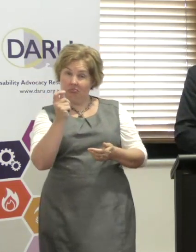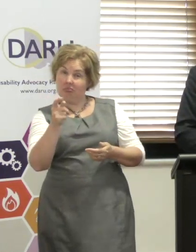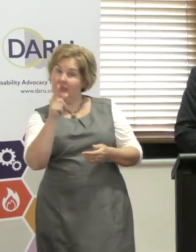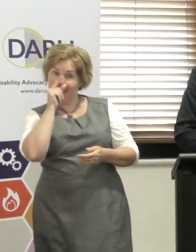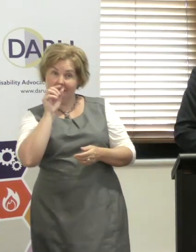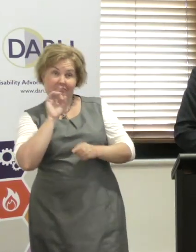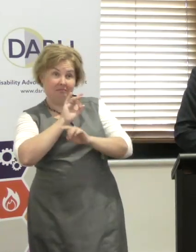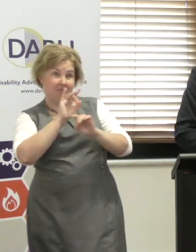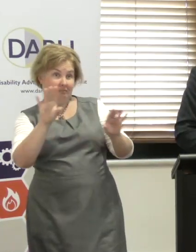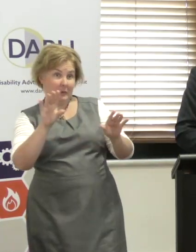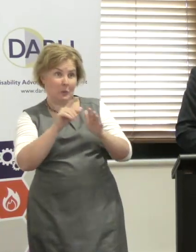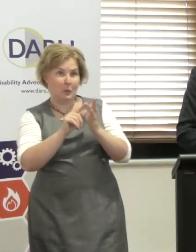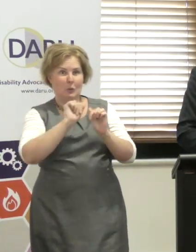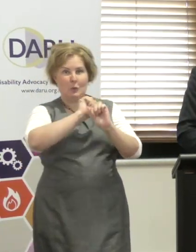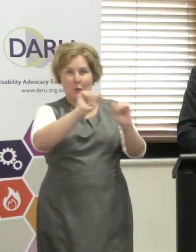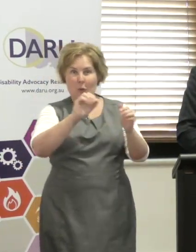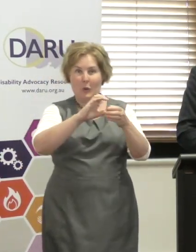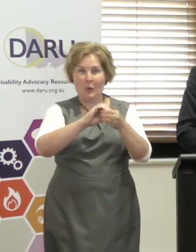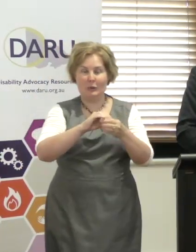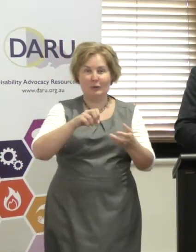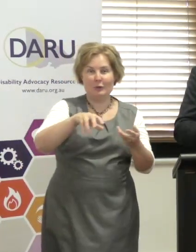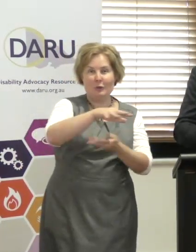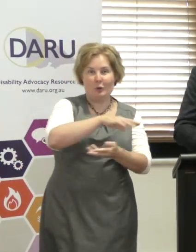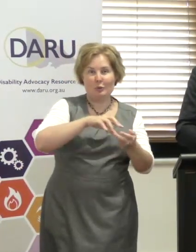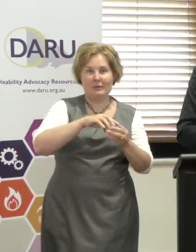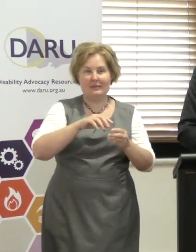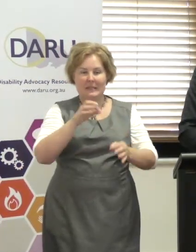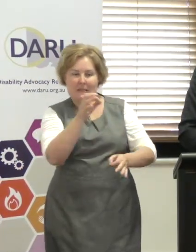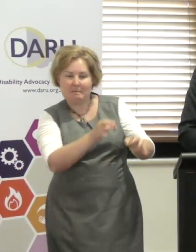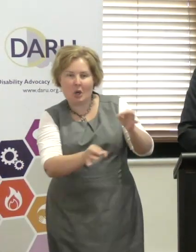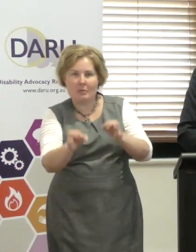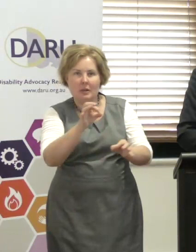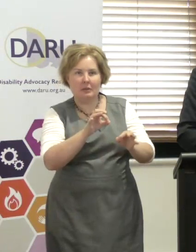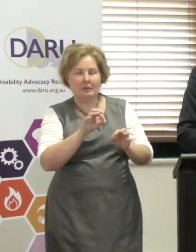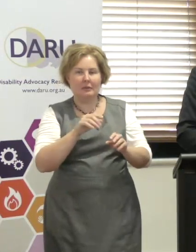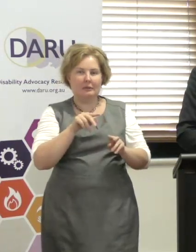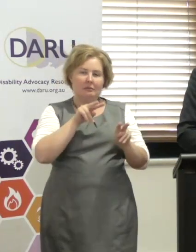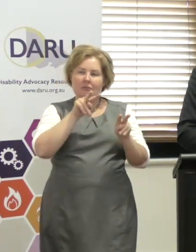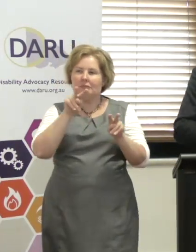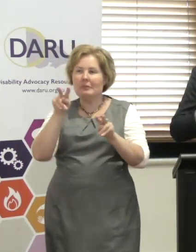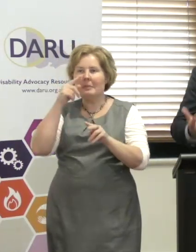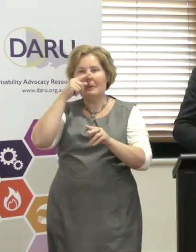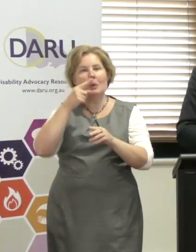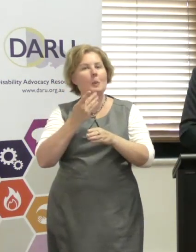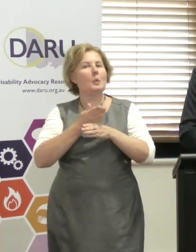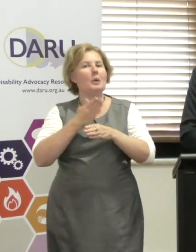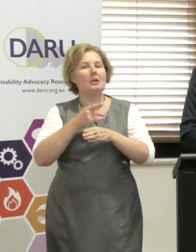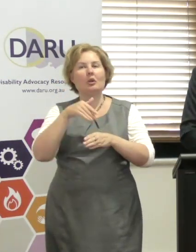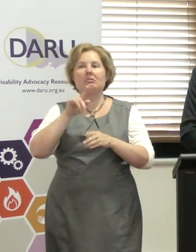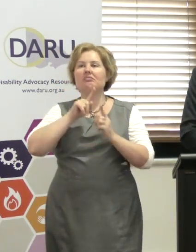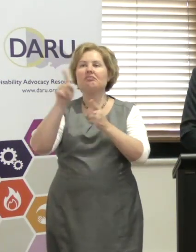your own social experiment here and have a look at the visibility of people employment. Go to Westfield, you see all these